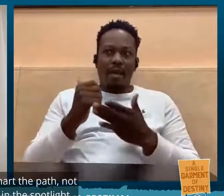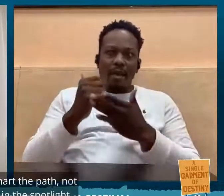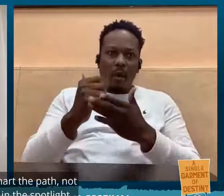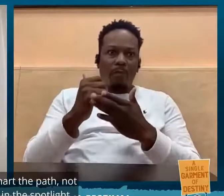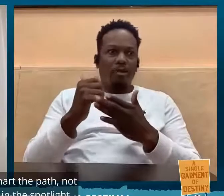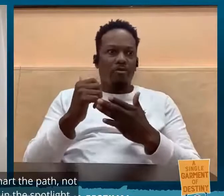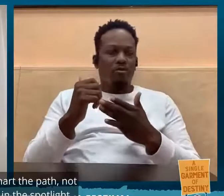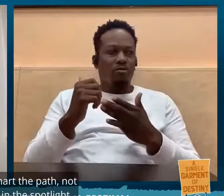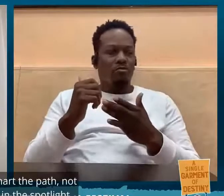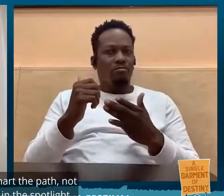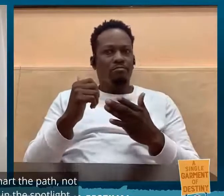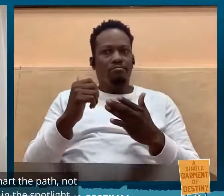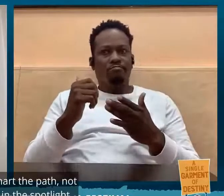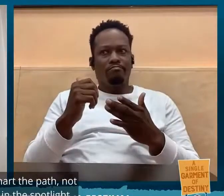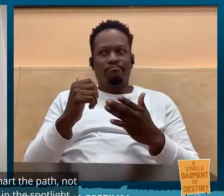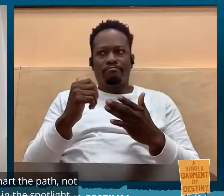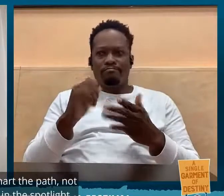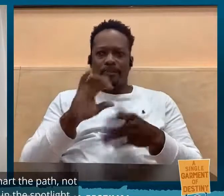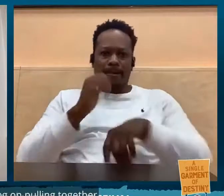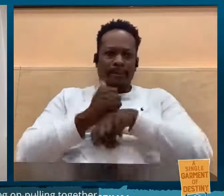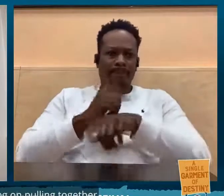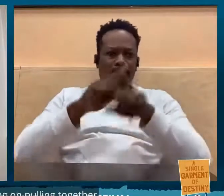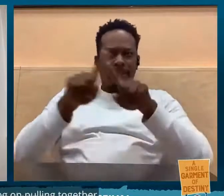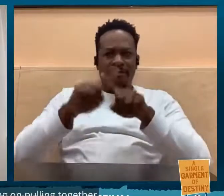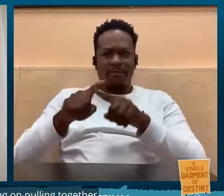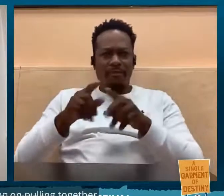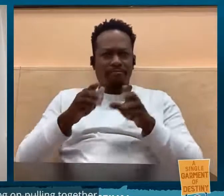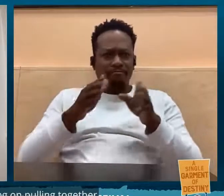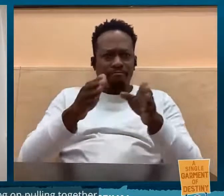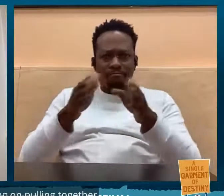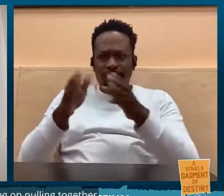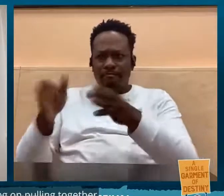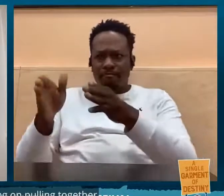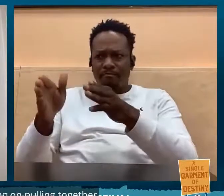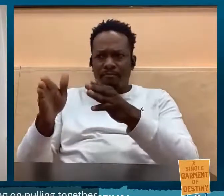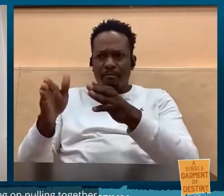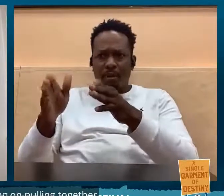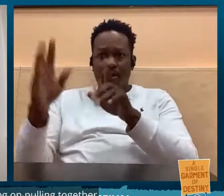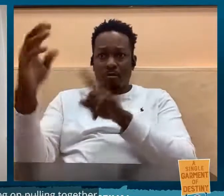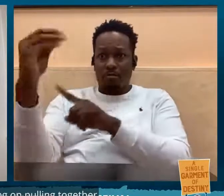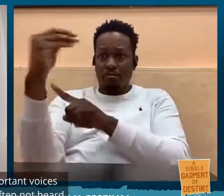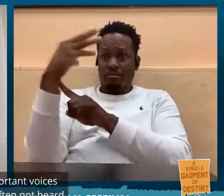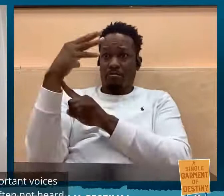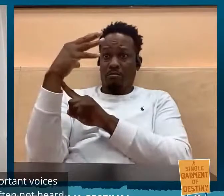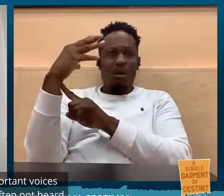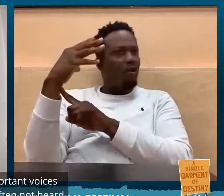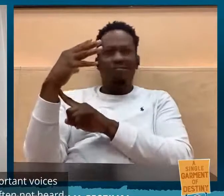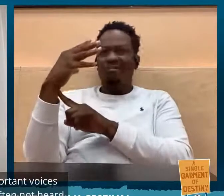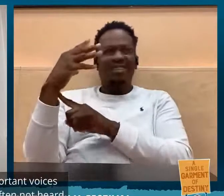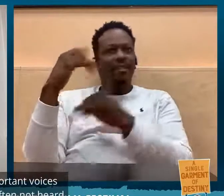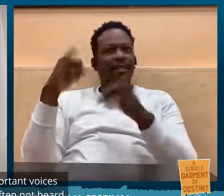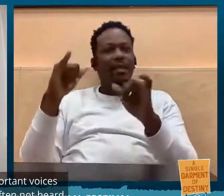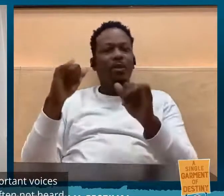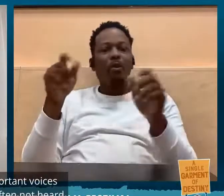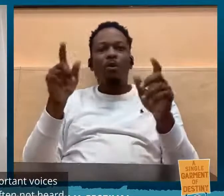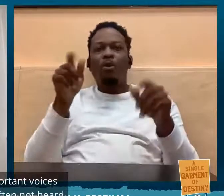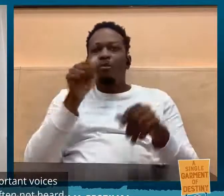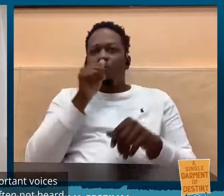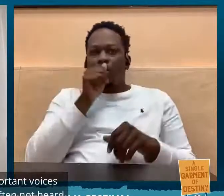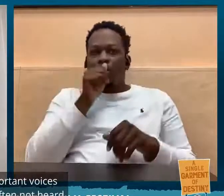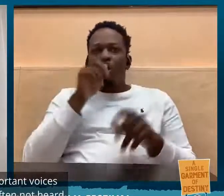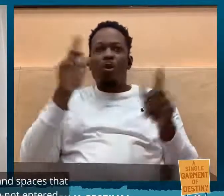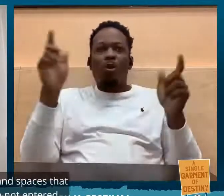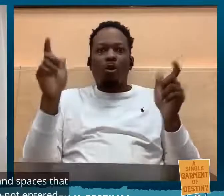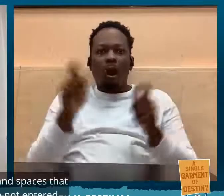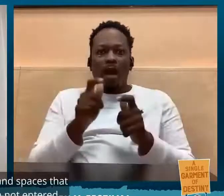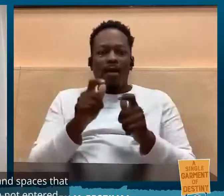path, not necessarily in the spotlight, but really focusing on pulling together the important voices that are often not